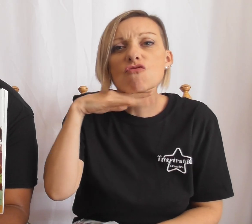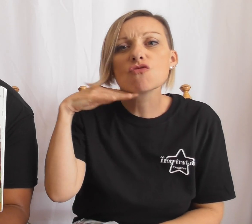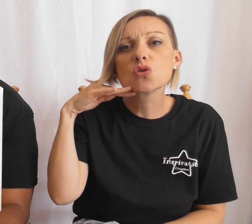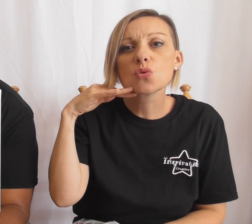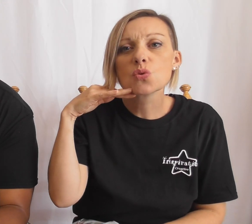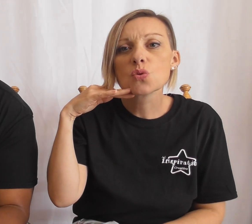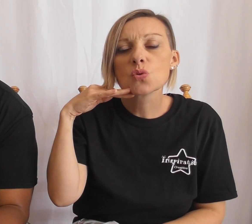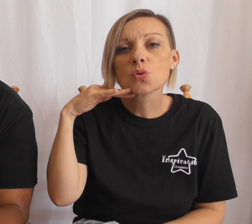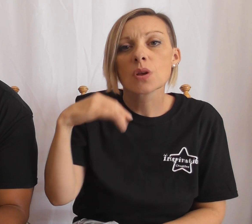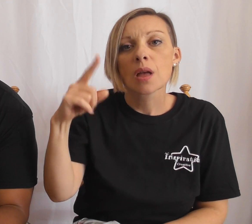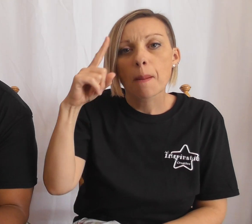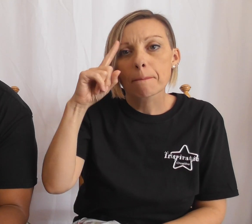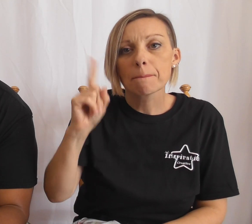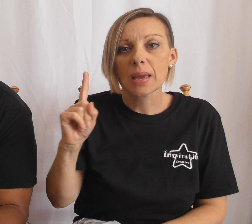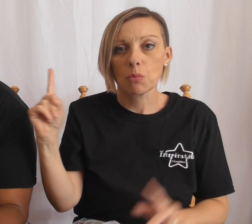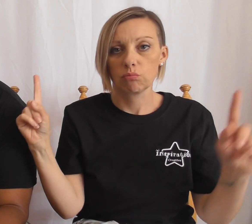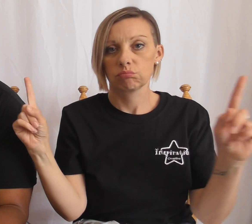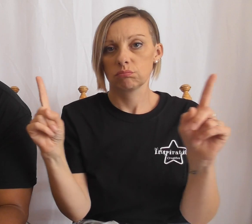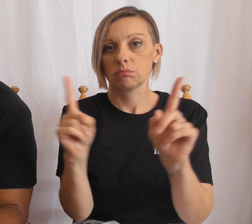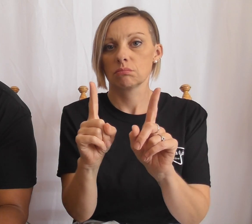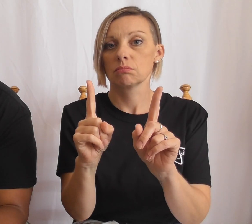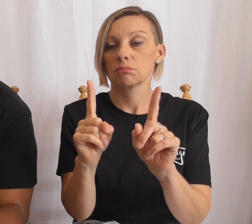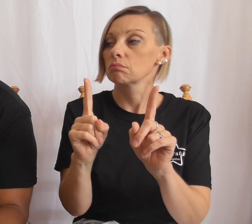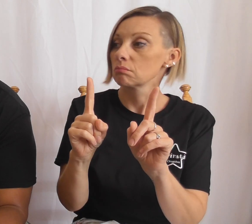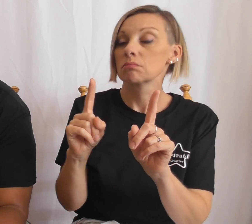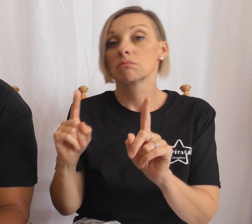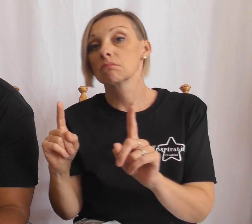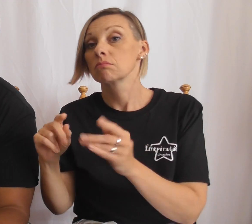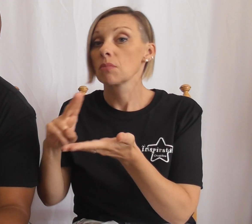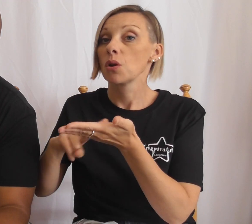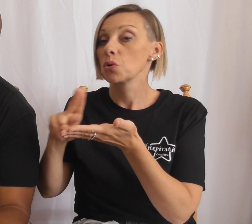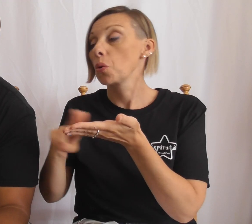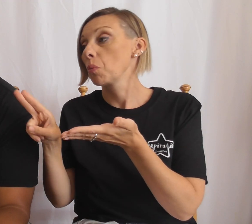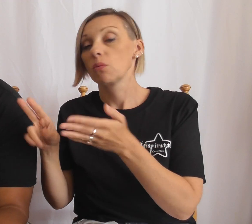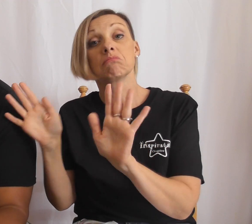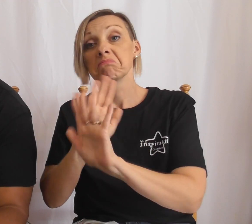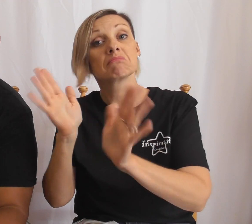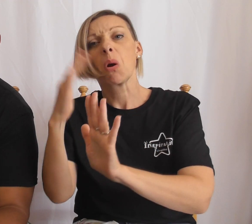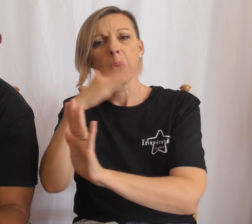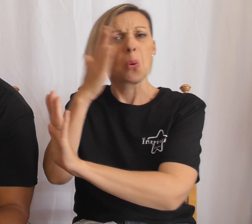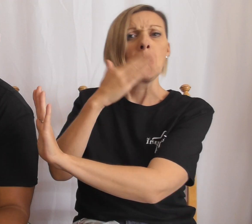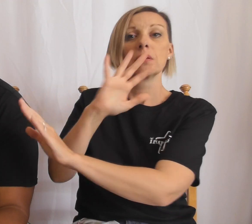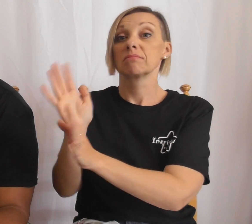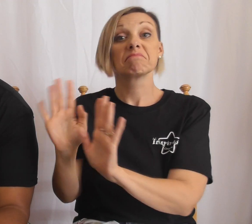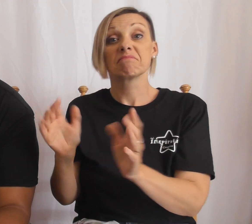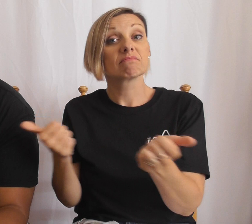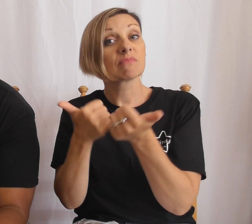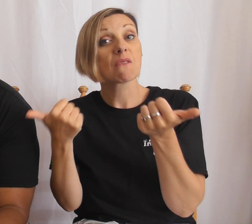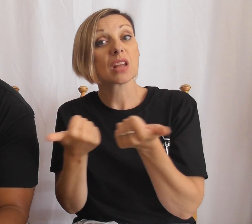at the difference in the people. They're just acting normal. They're not going, oh.